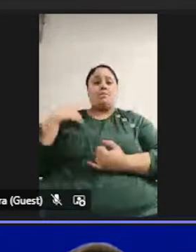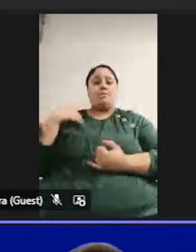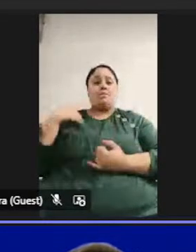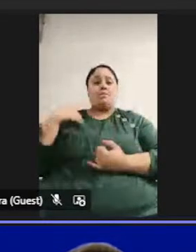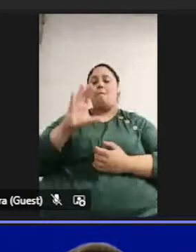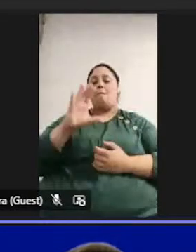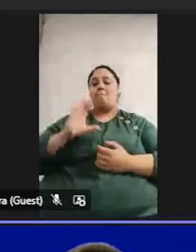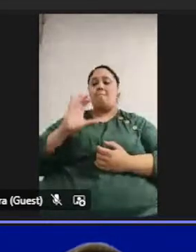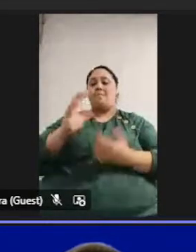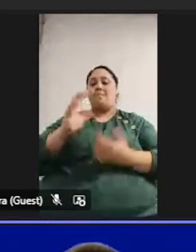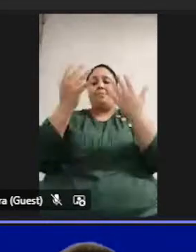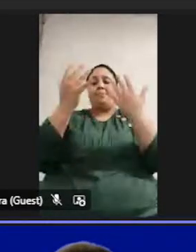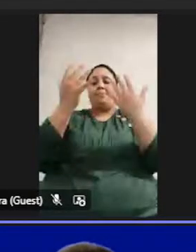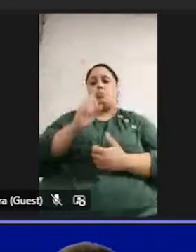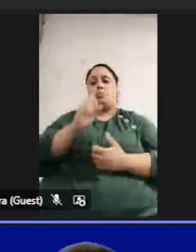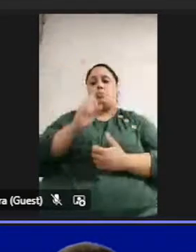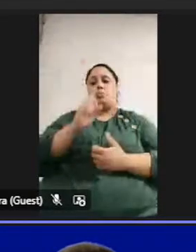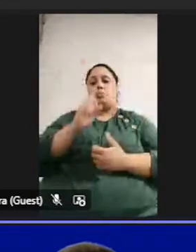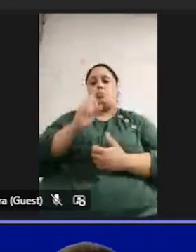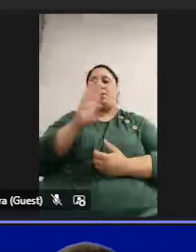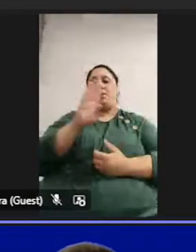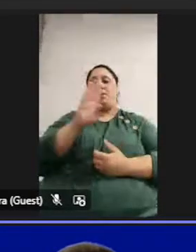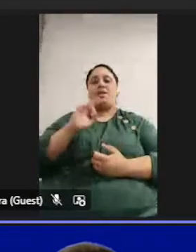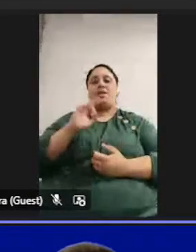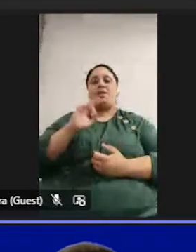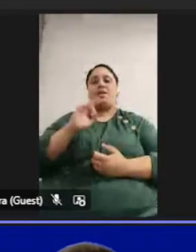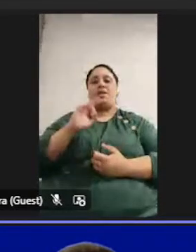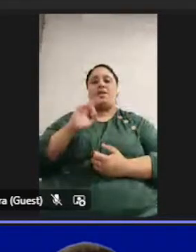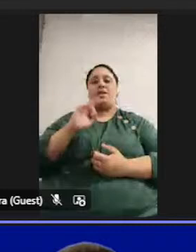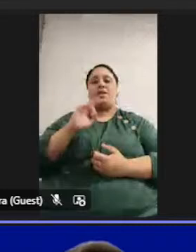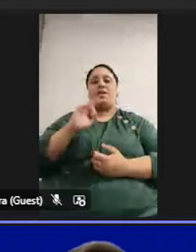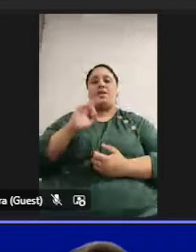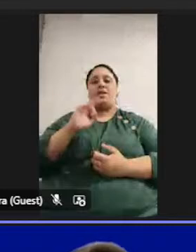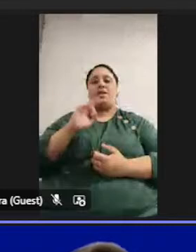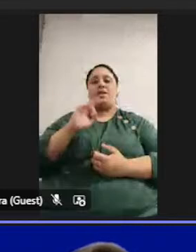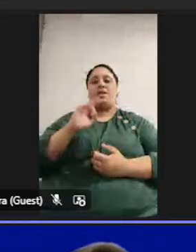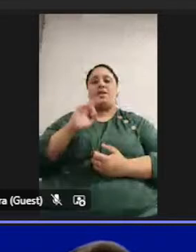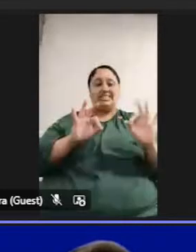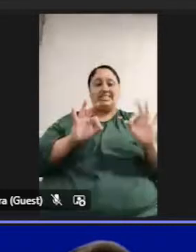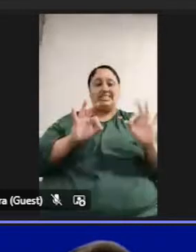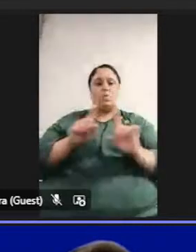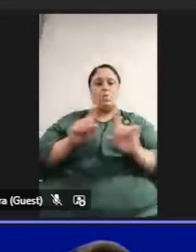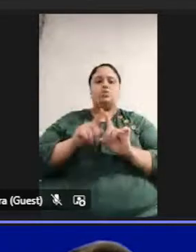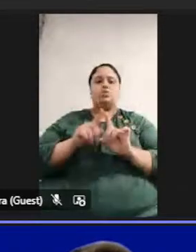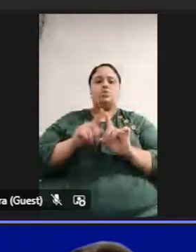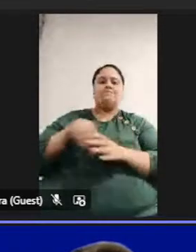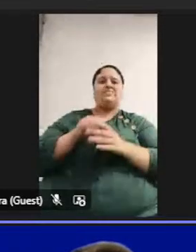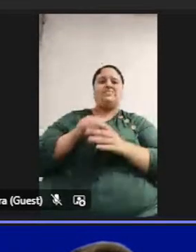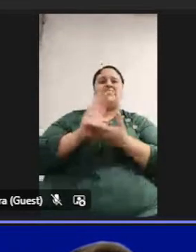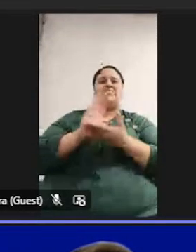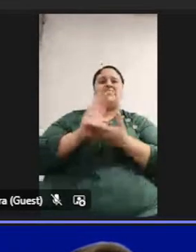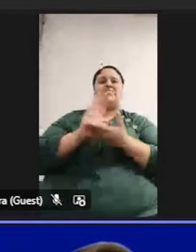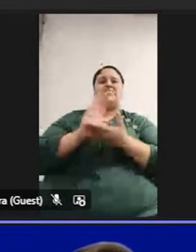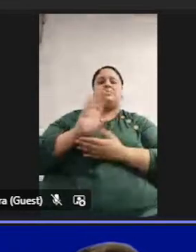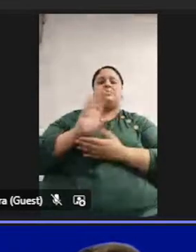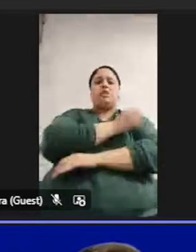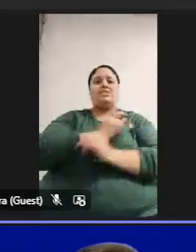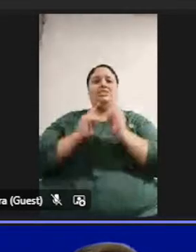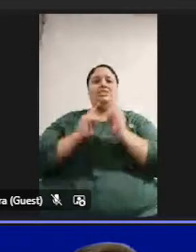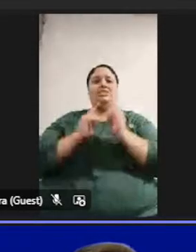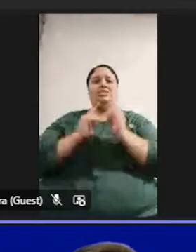over the next 3 years, but that's also complemented by the investments in energy of the City of Cape Town and other Western